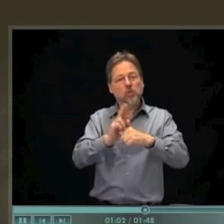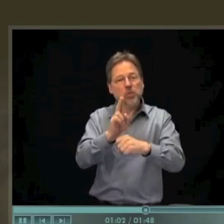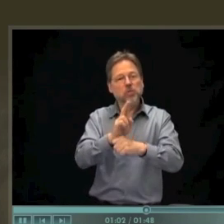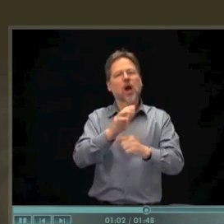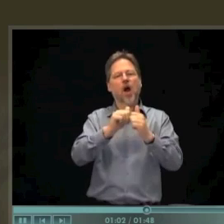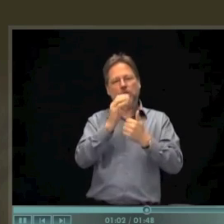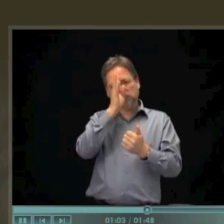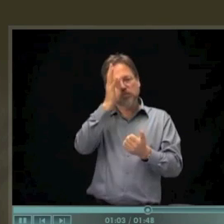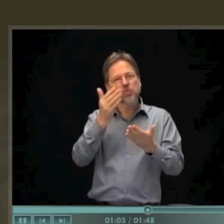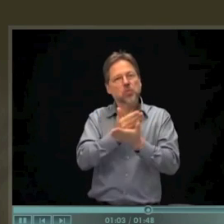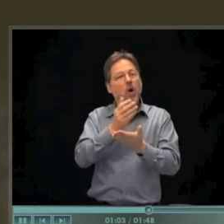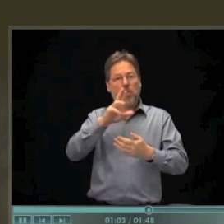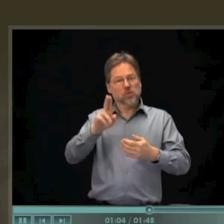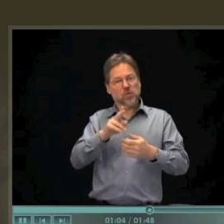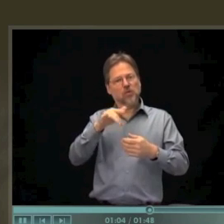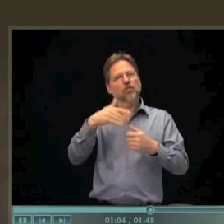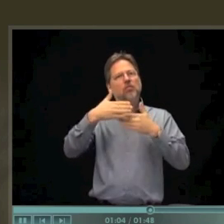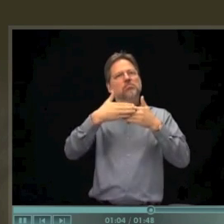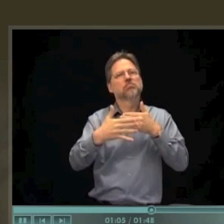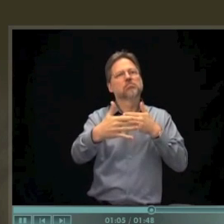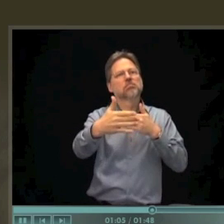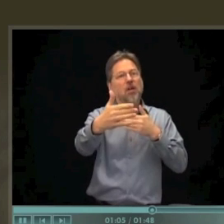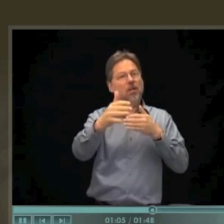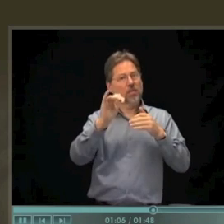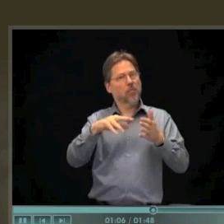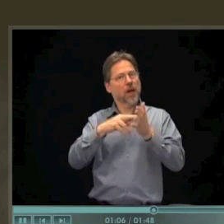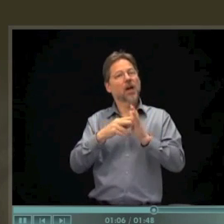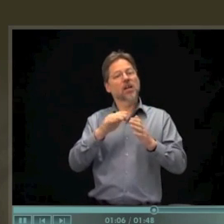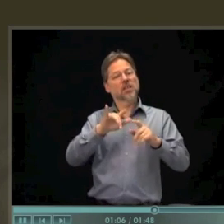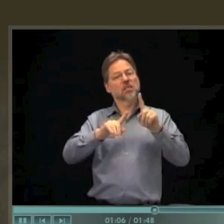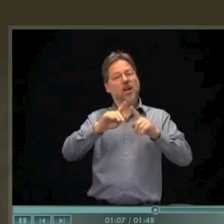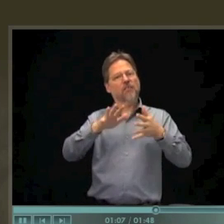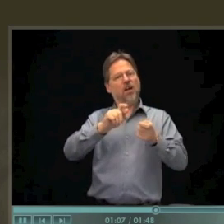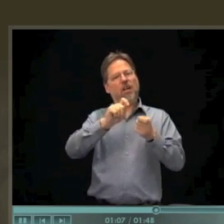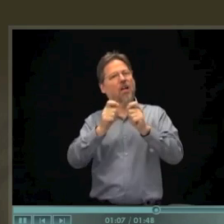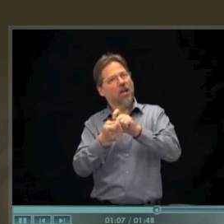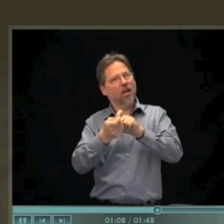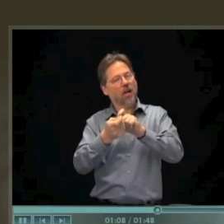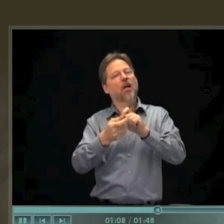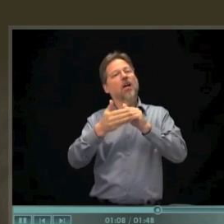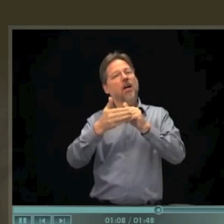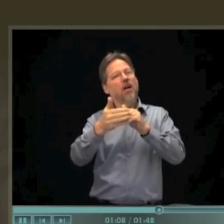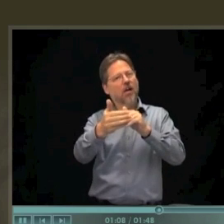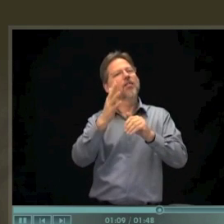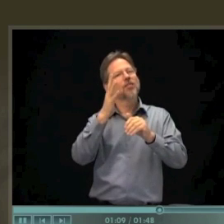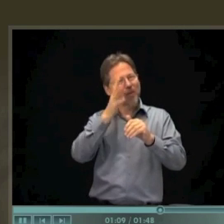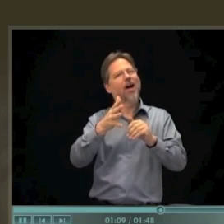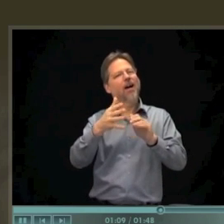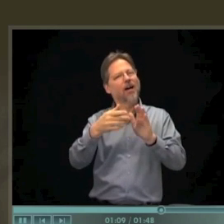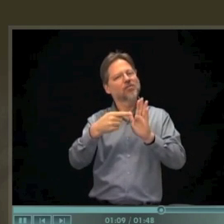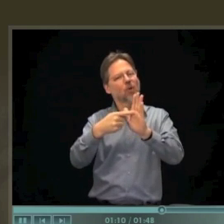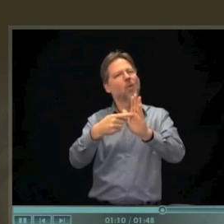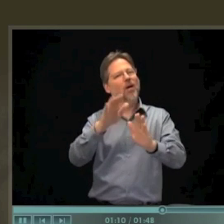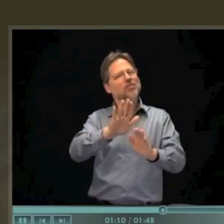a particular time compared to another sign, how people used it or why they thought it was used, and we can see